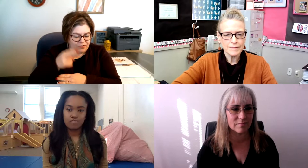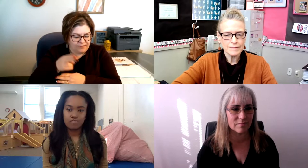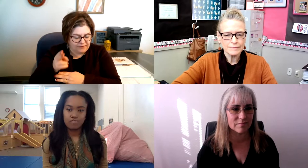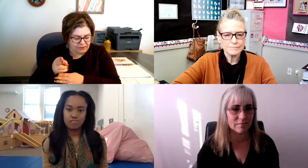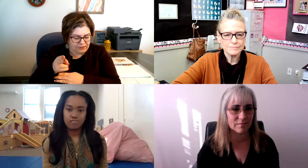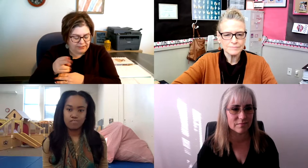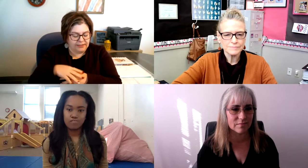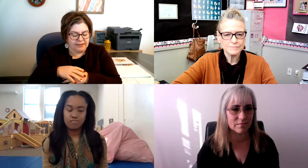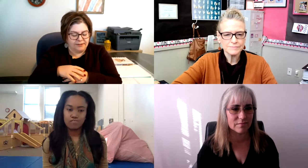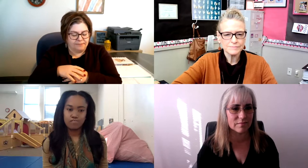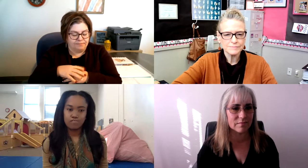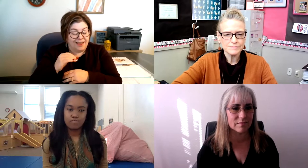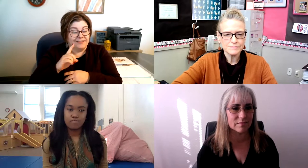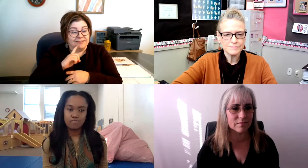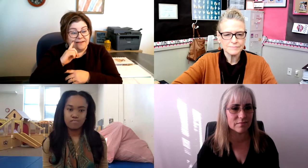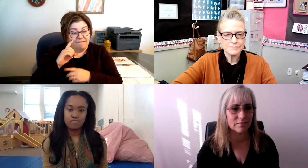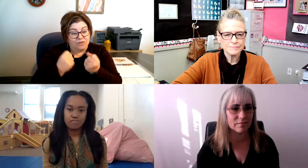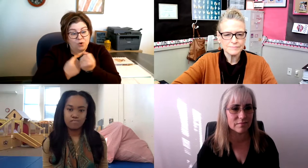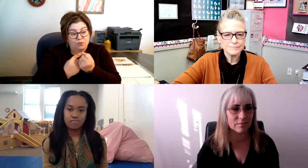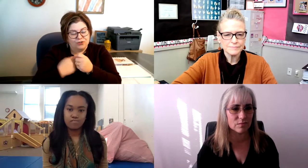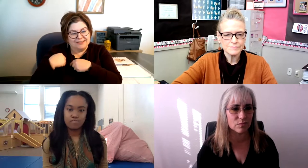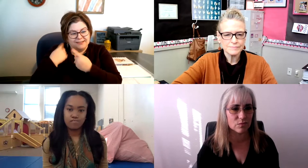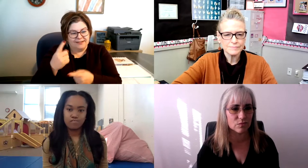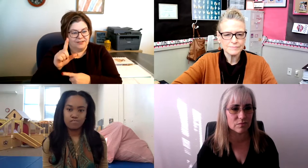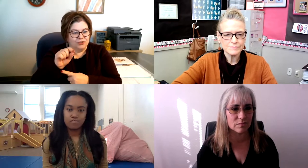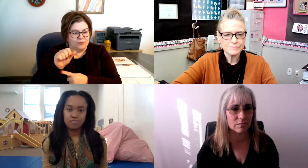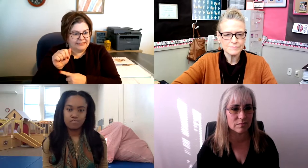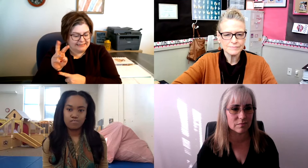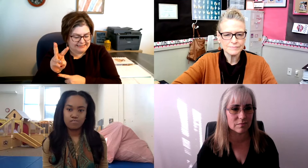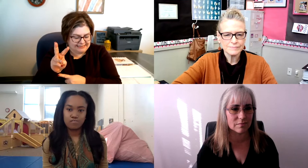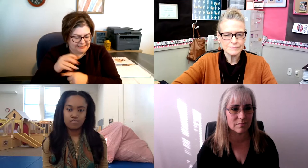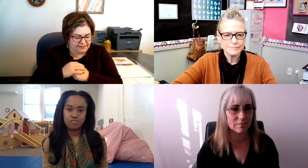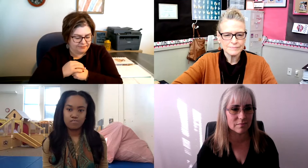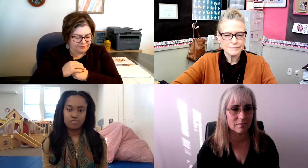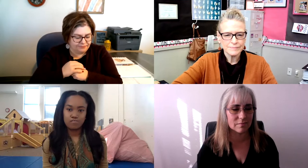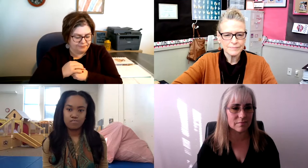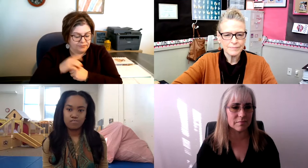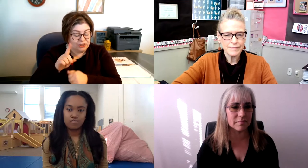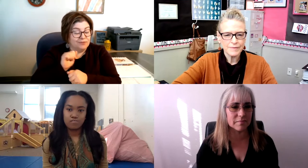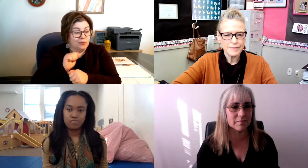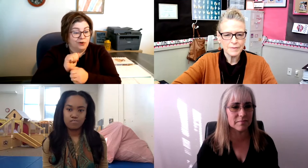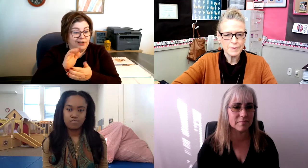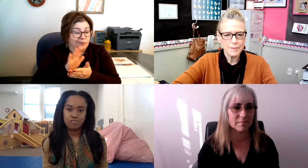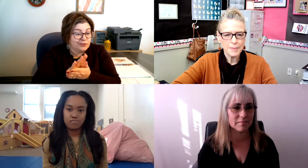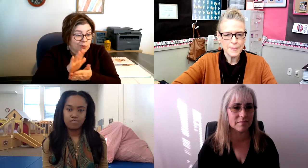NorCal, Services for the Deaf and Hard of Hearing. And she has been an advocate since